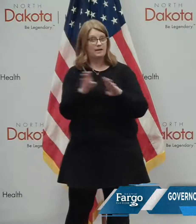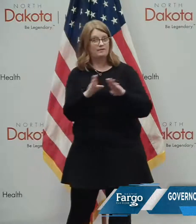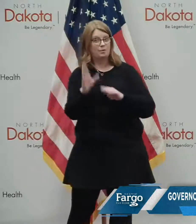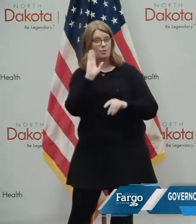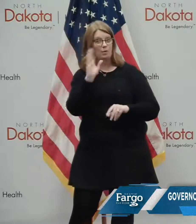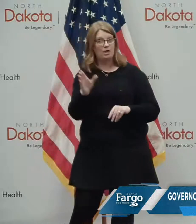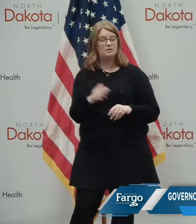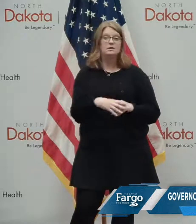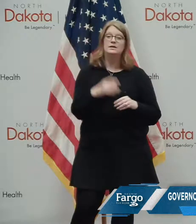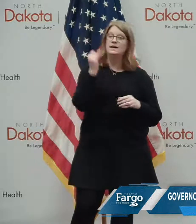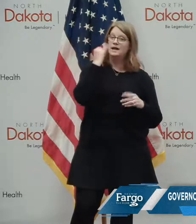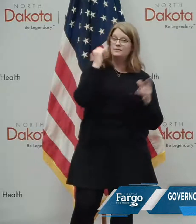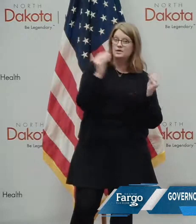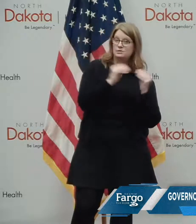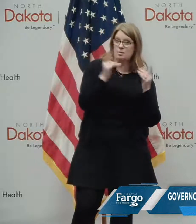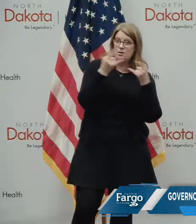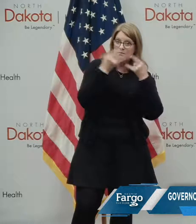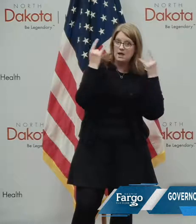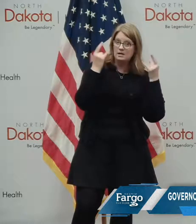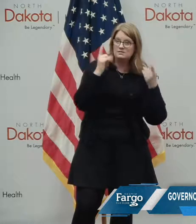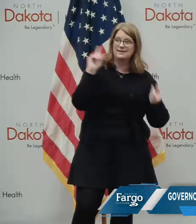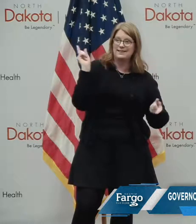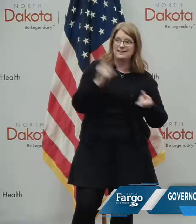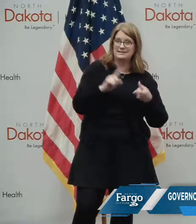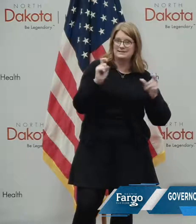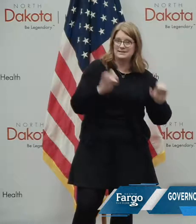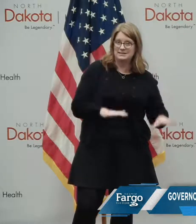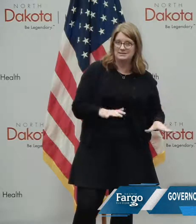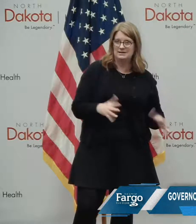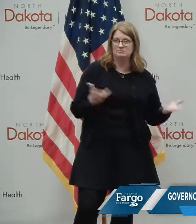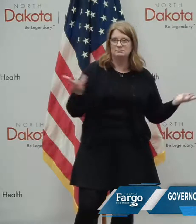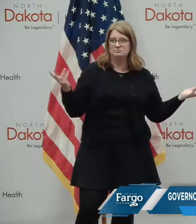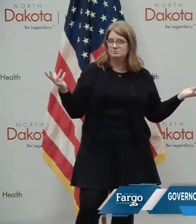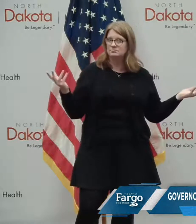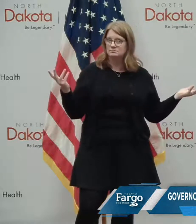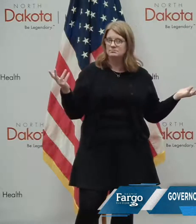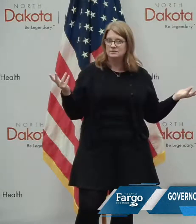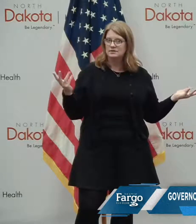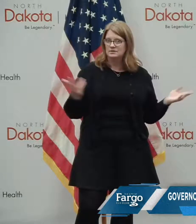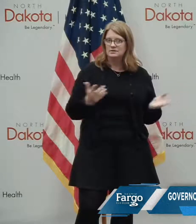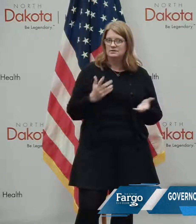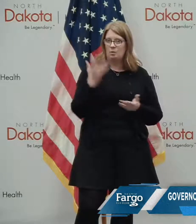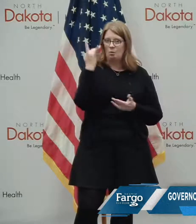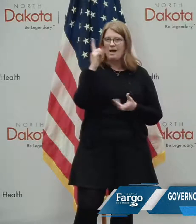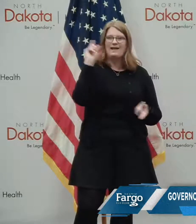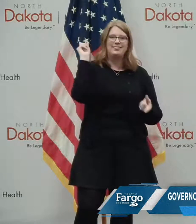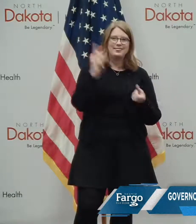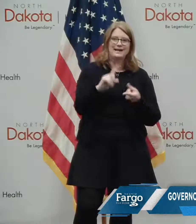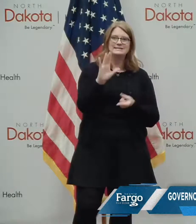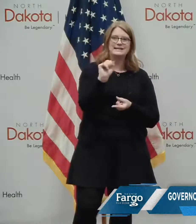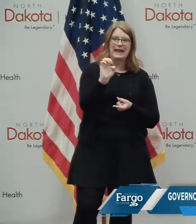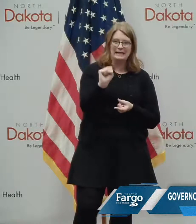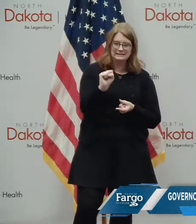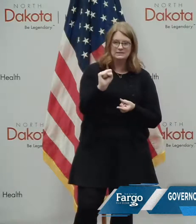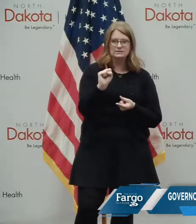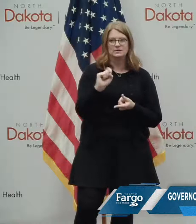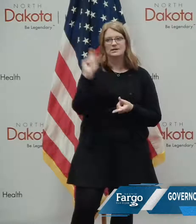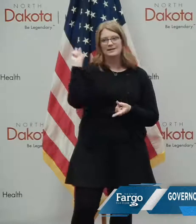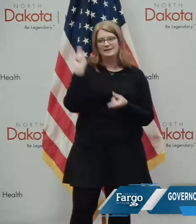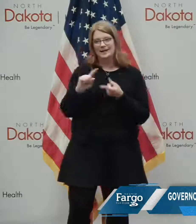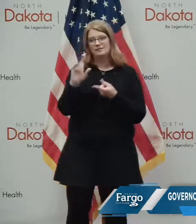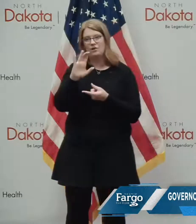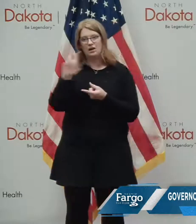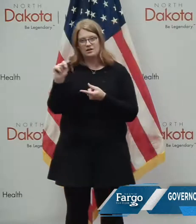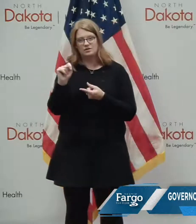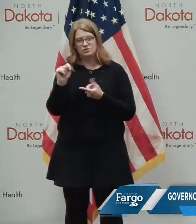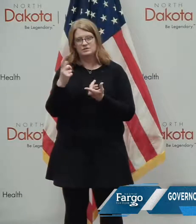more masks, we're going to need to do less testing, because we're going to have, we're going to have less cases, and we're going to have less for our contact tracers to have